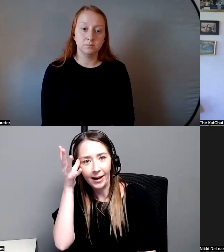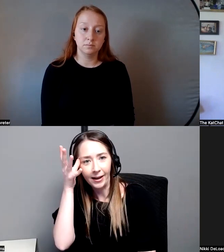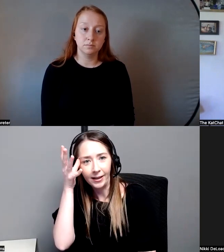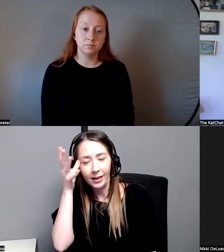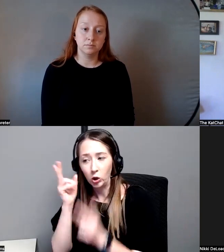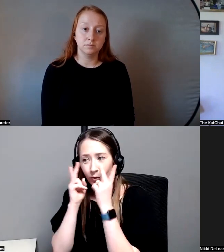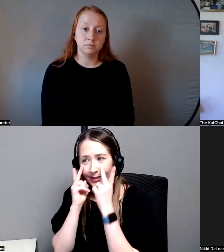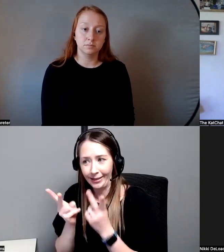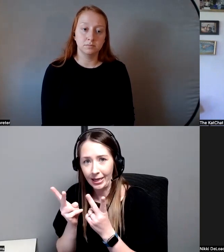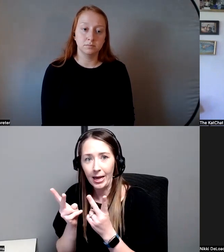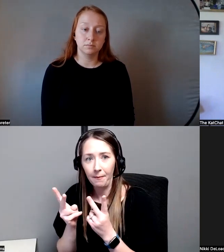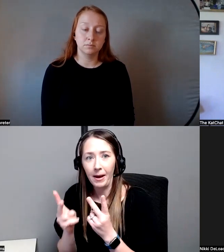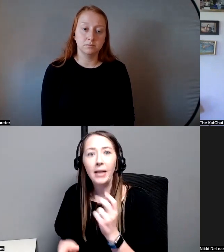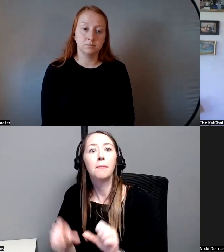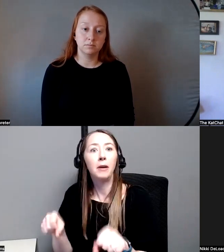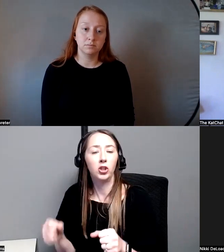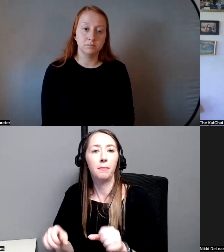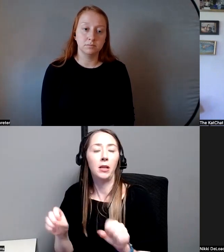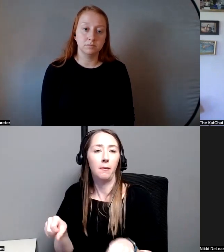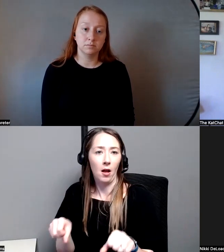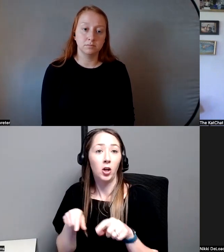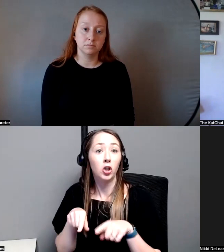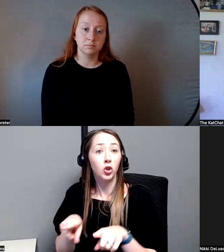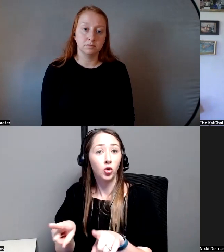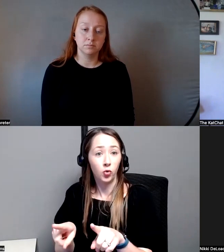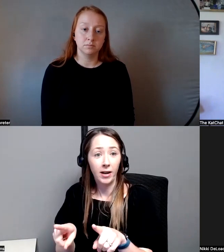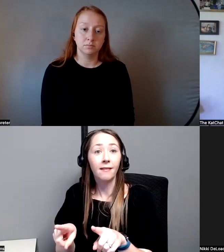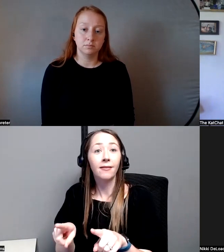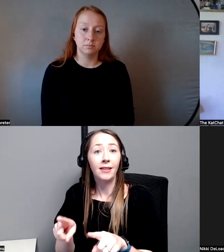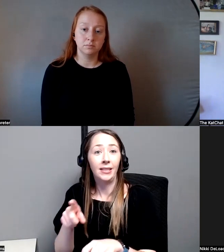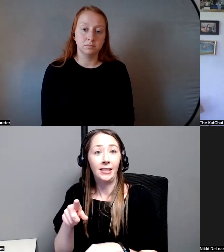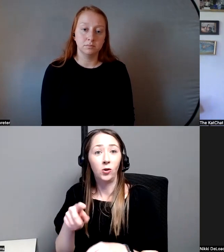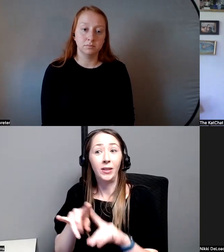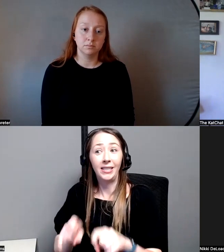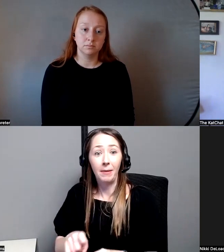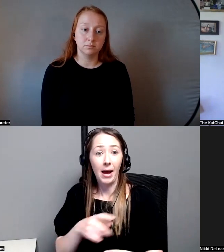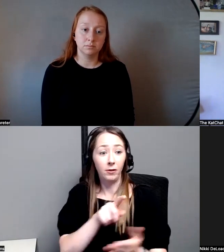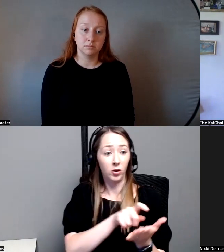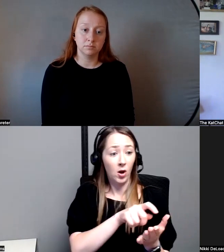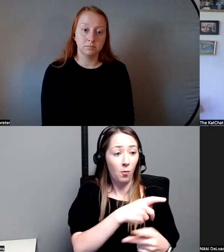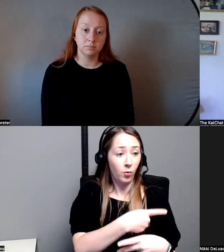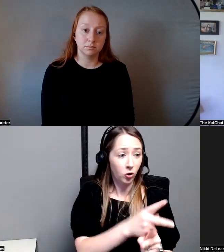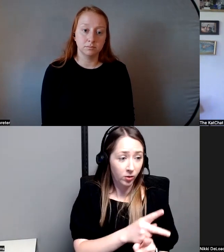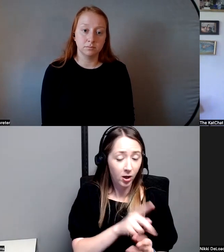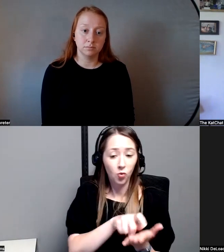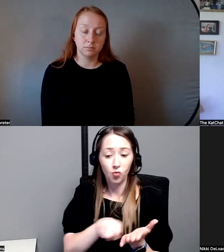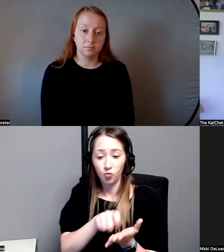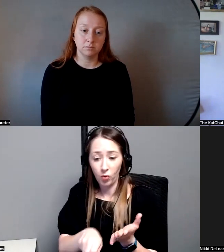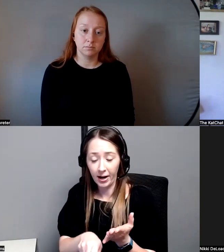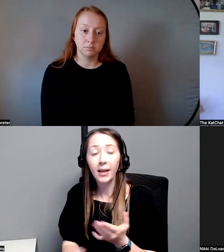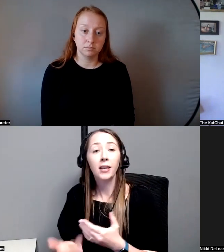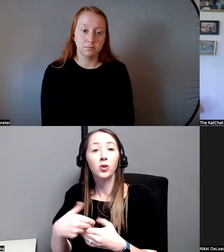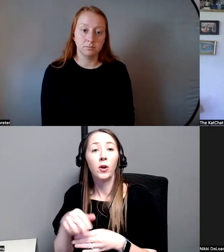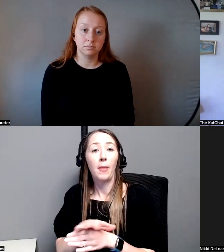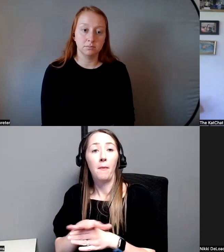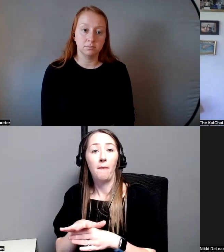see him every day as possible. So in the midst of producing, writing, and about to go star in this movie, my